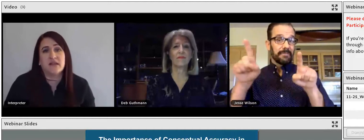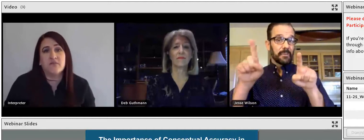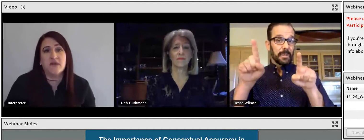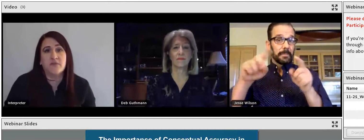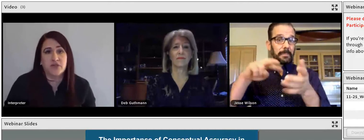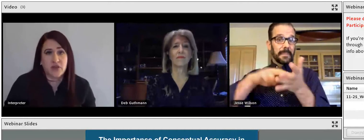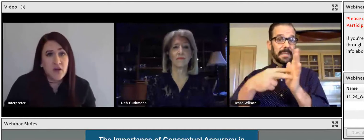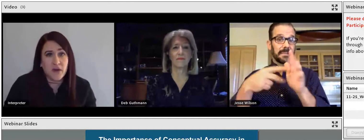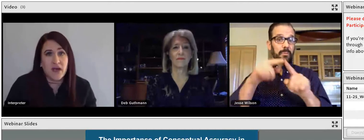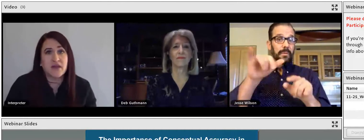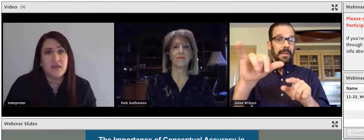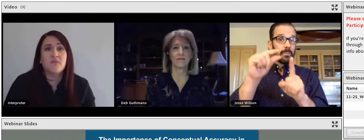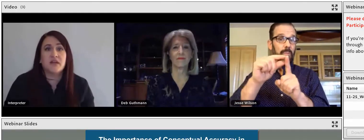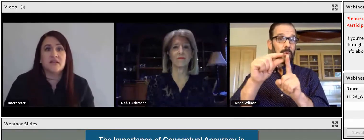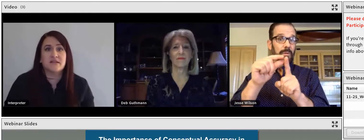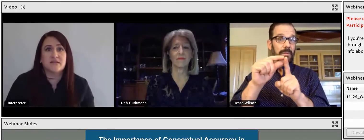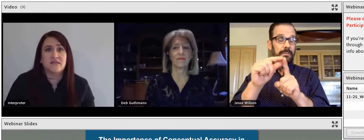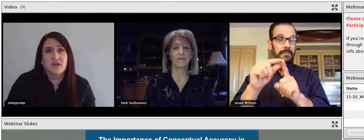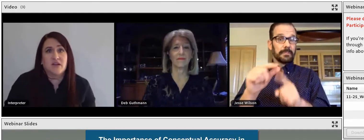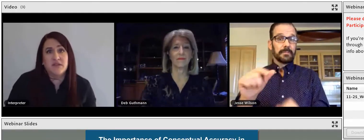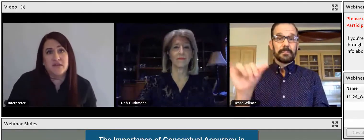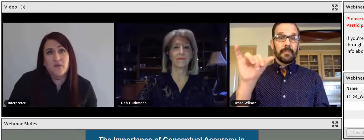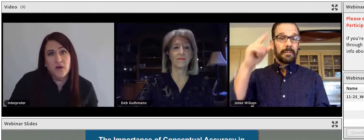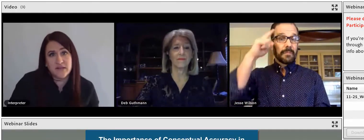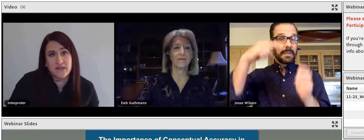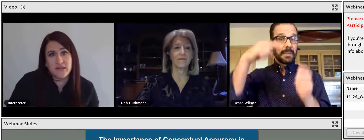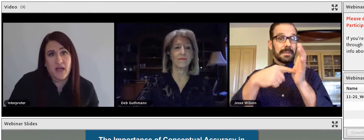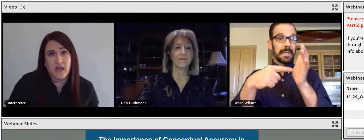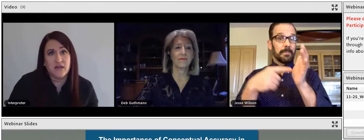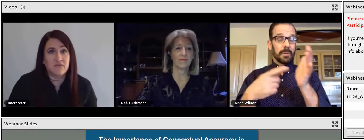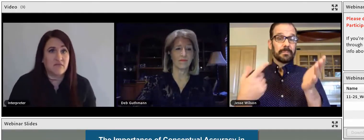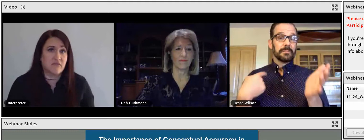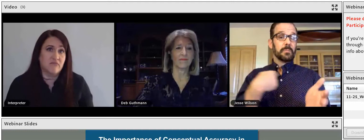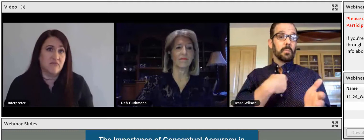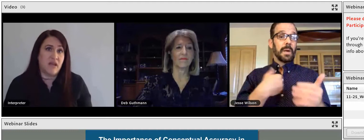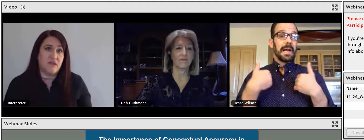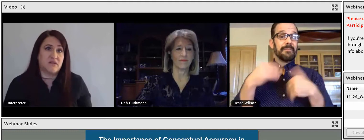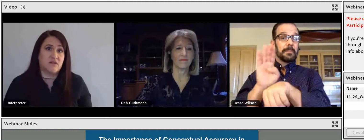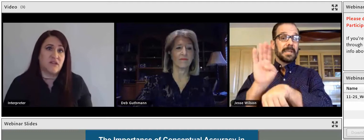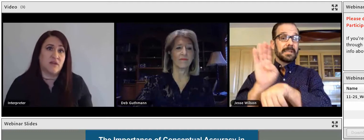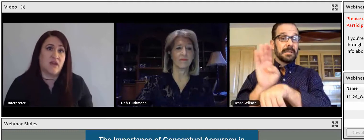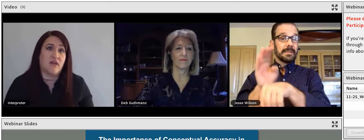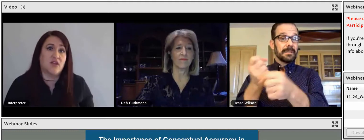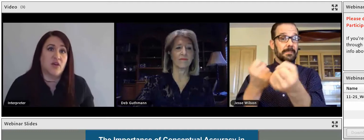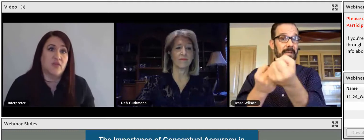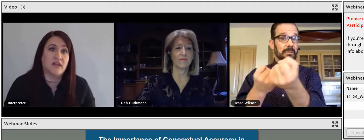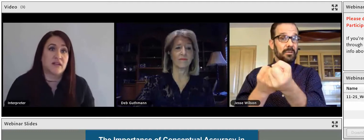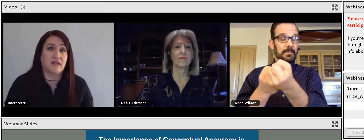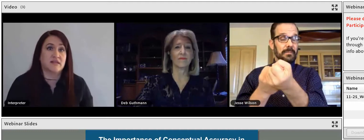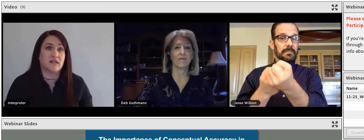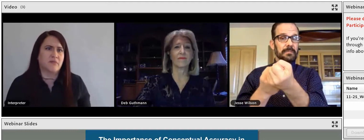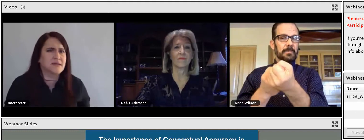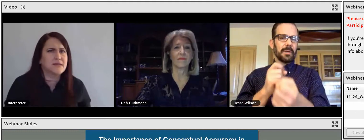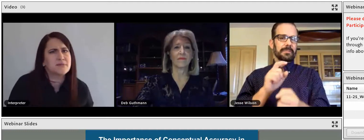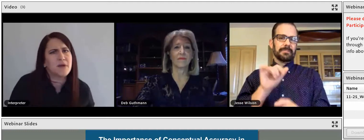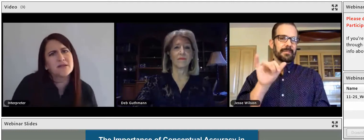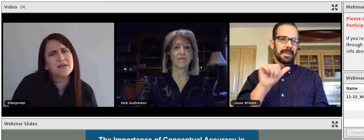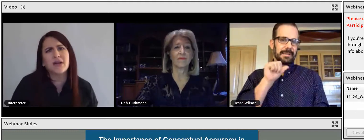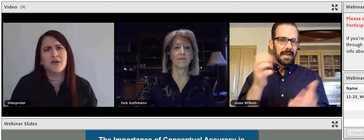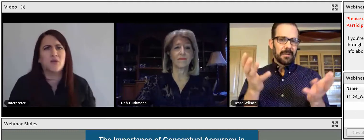that you might see people struggle with, because there can be different words that might be associated with that. You know, like, is